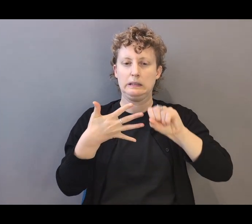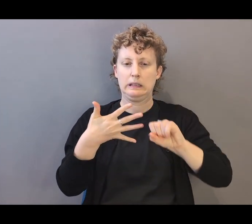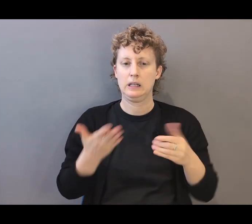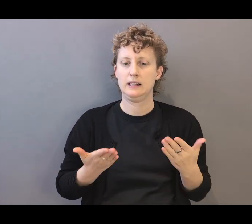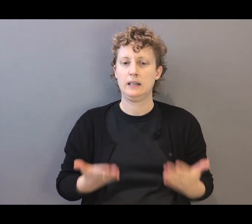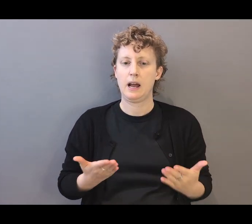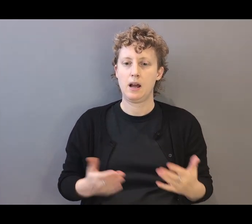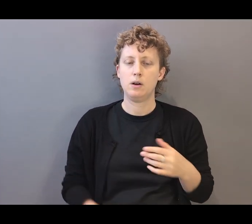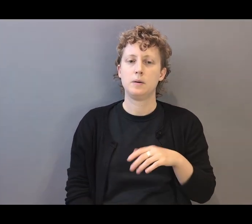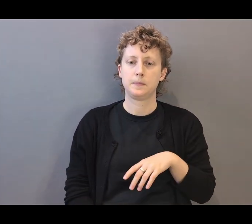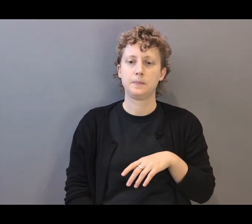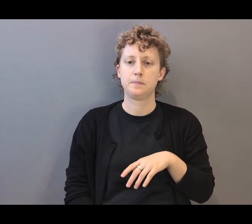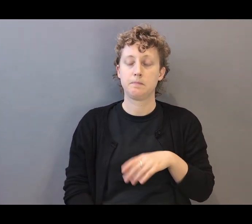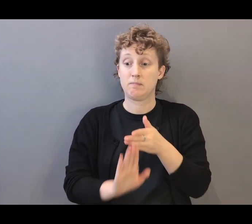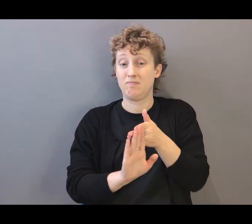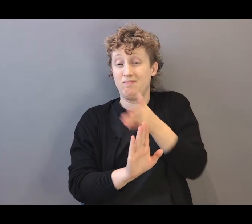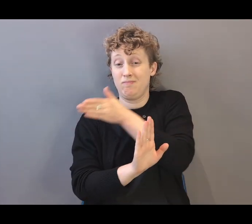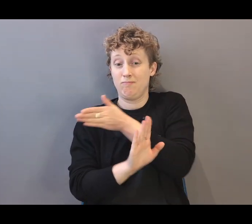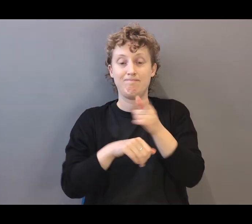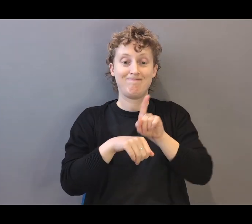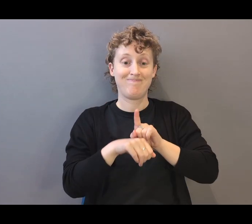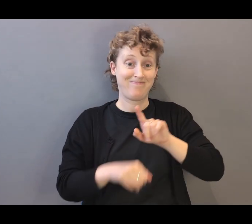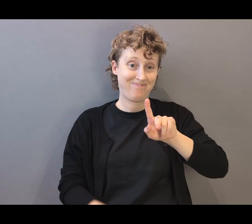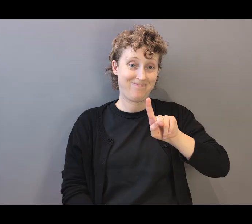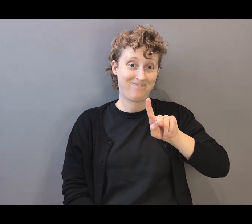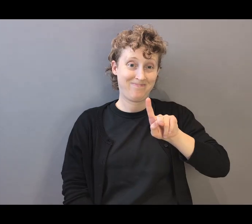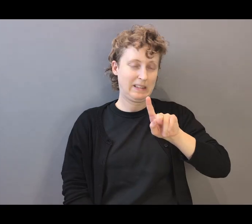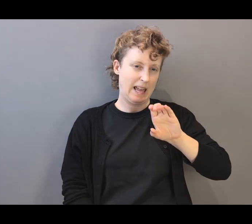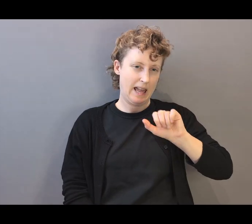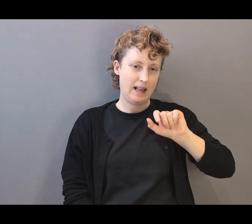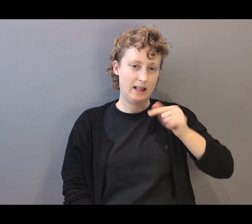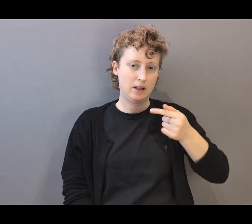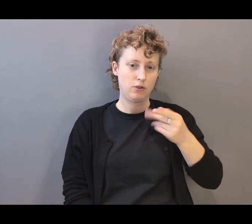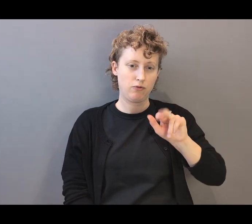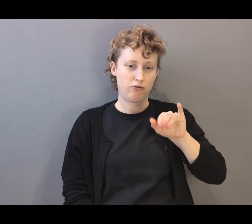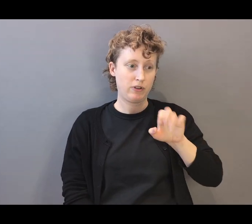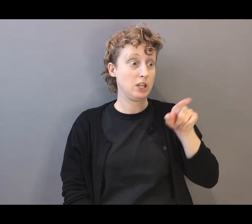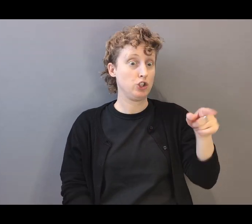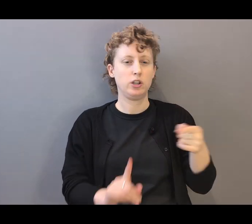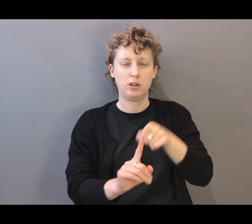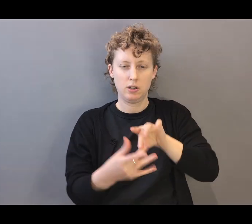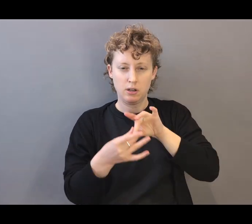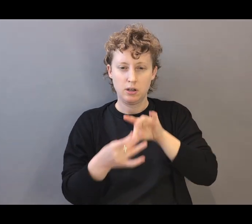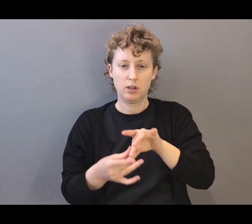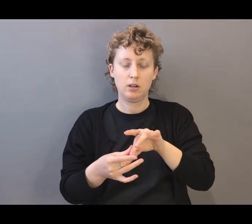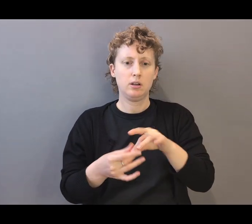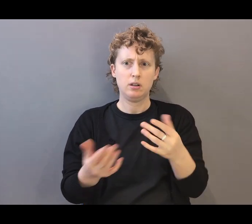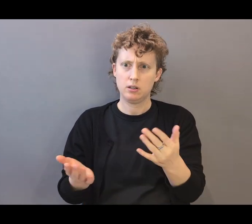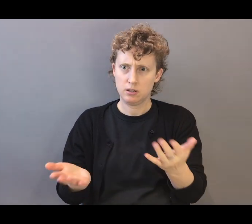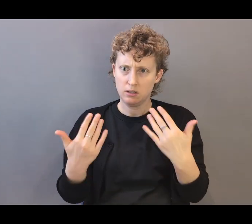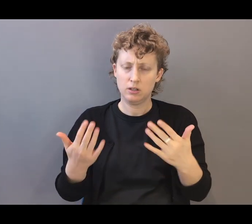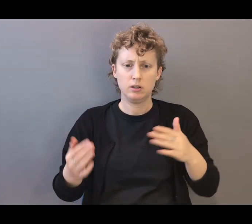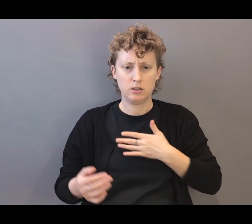Catherine, in the keynote speech at the beginning, she mentioned our call for a European Accessibility Agency, similar to the